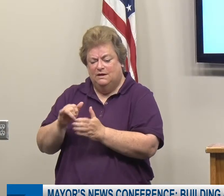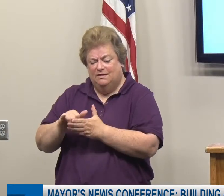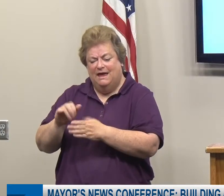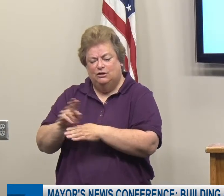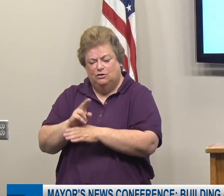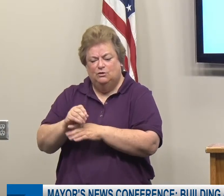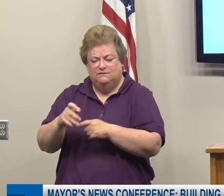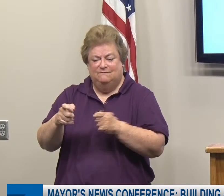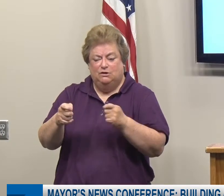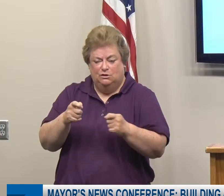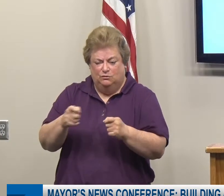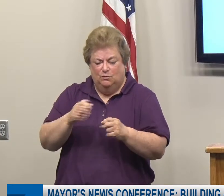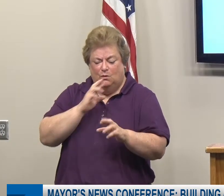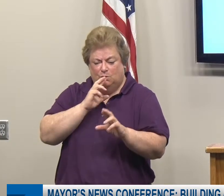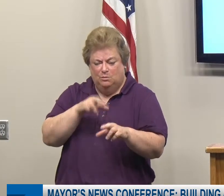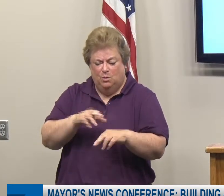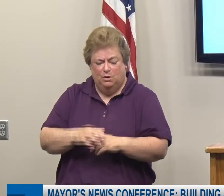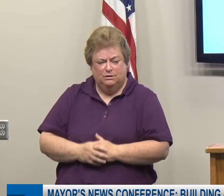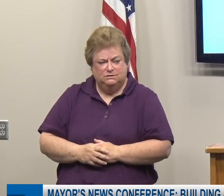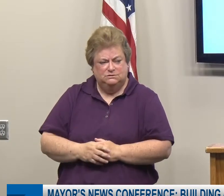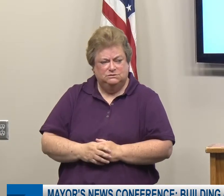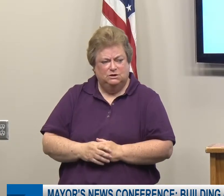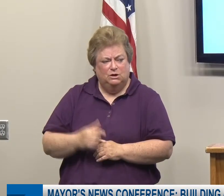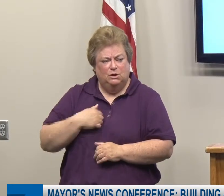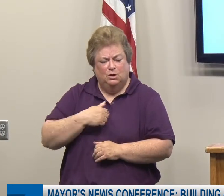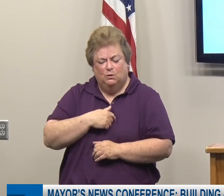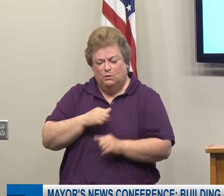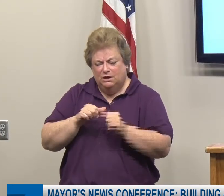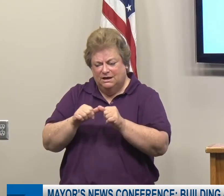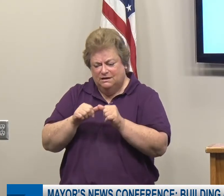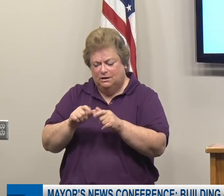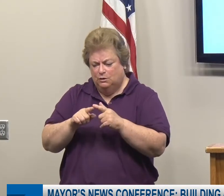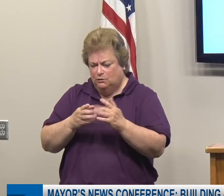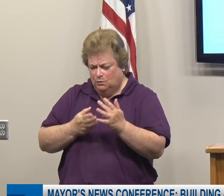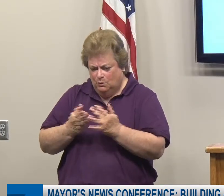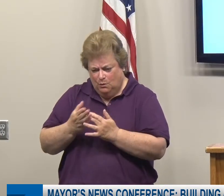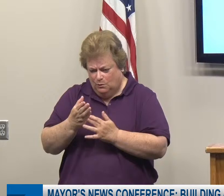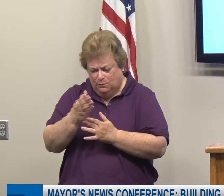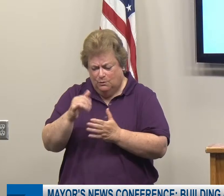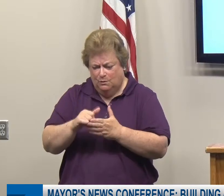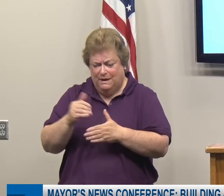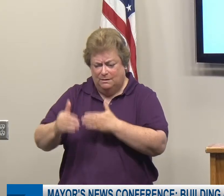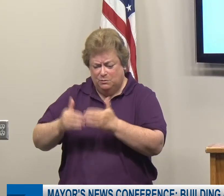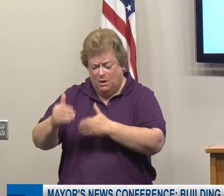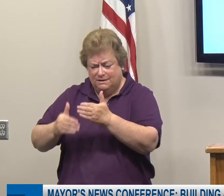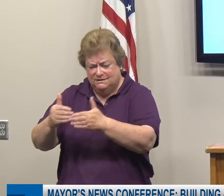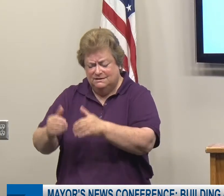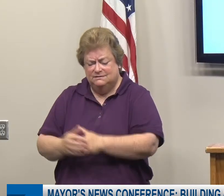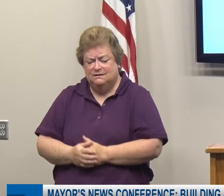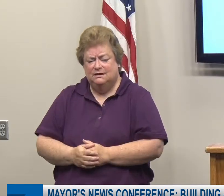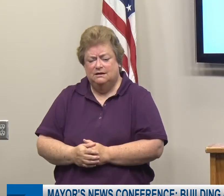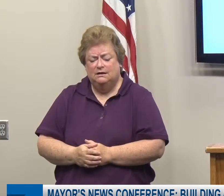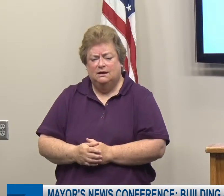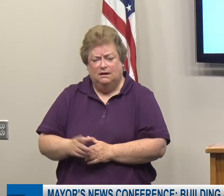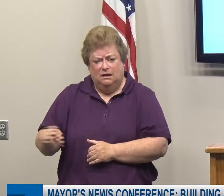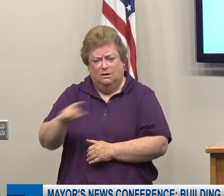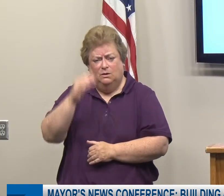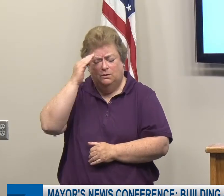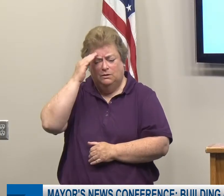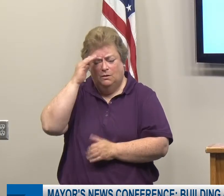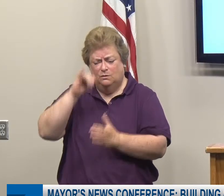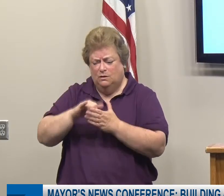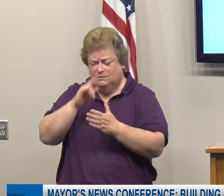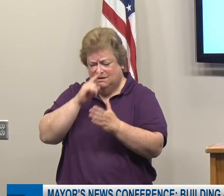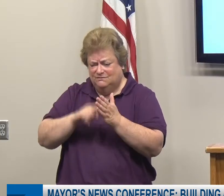control reports. And we are continuing to migrate through that particular process because, as you are aware, these